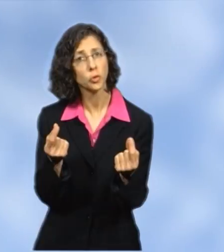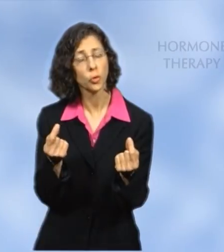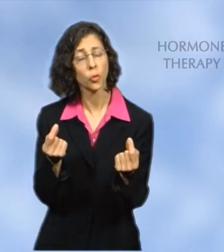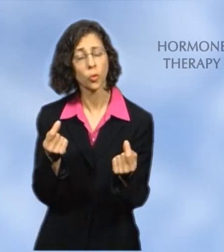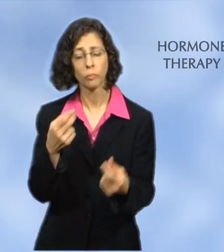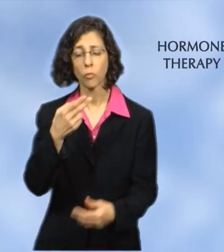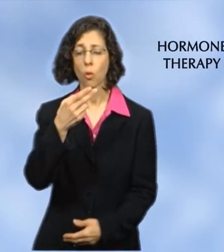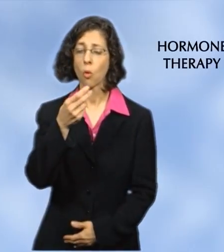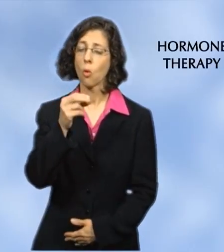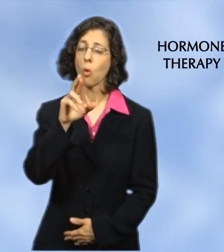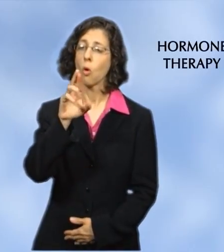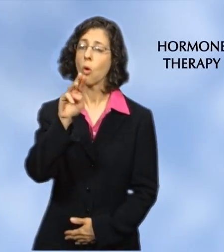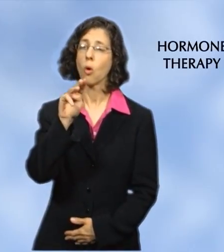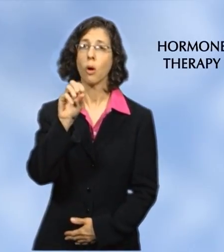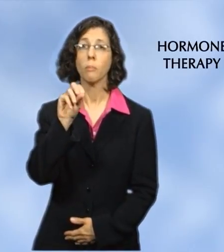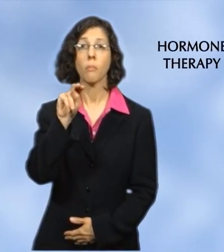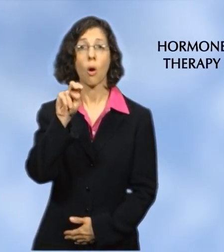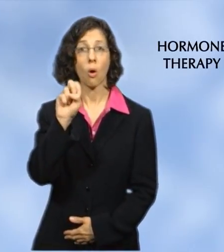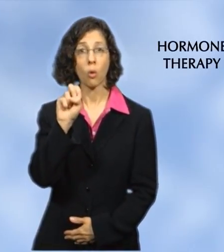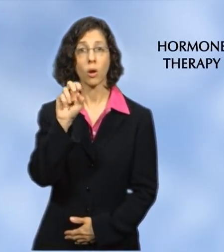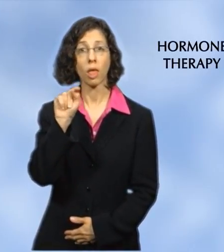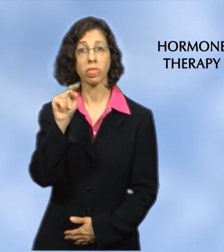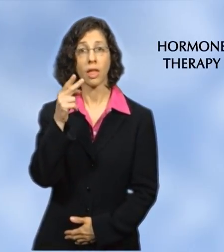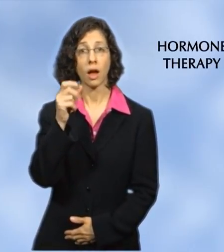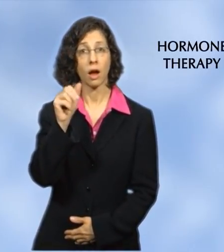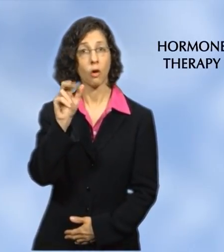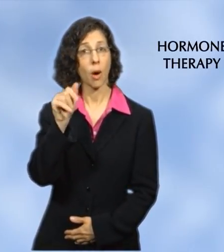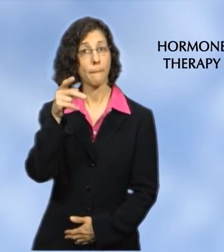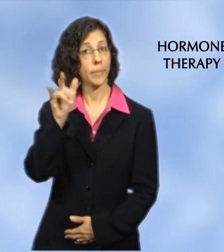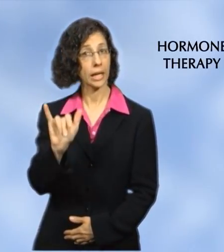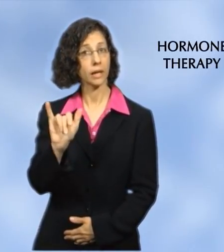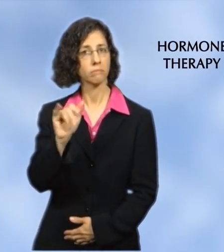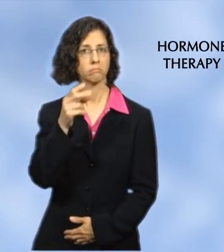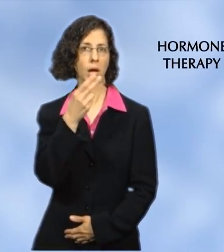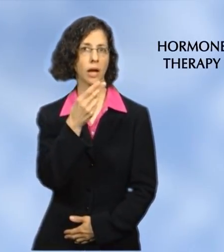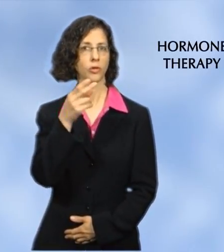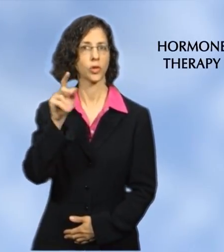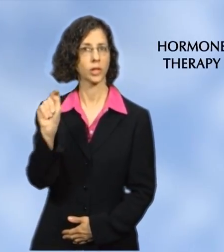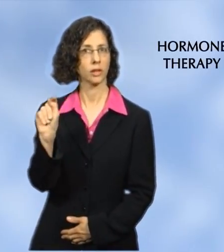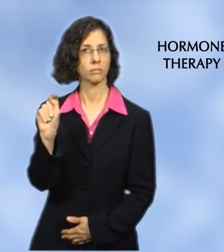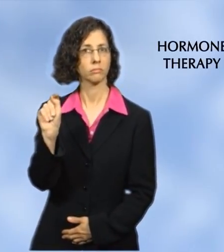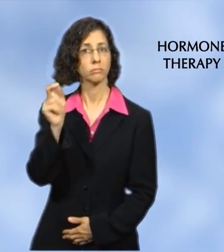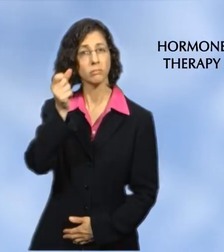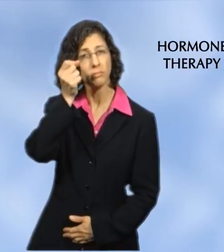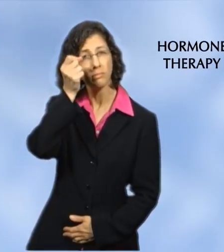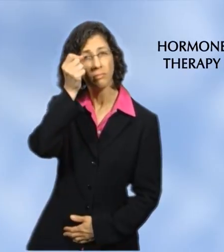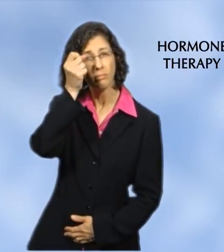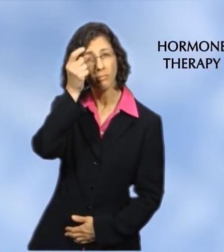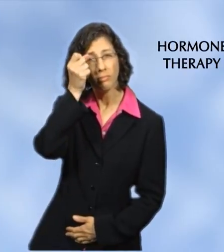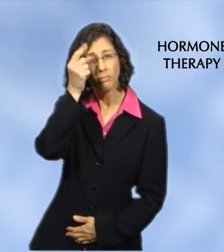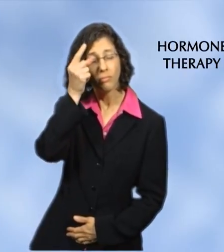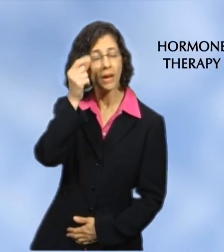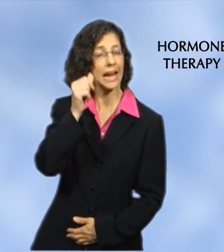A breast cancer patient's doctor may also recommend hormone therapy,